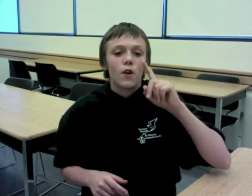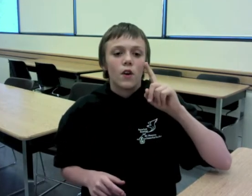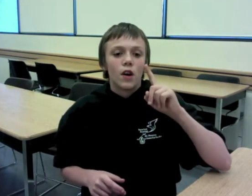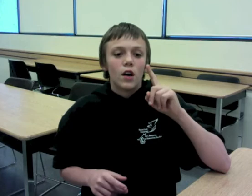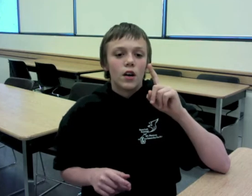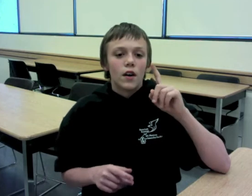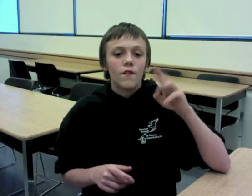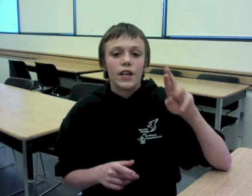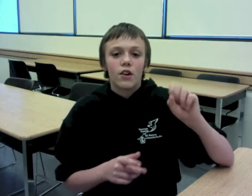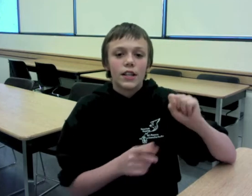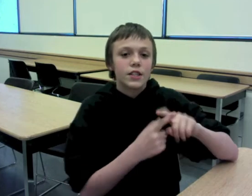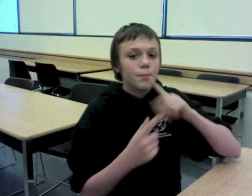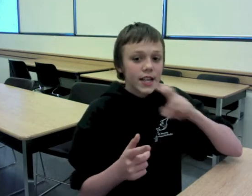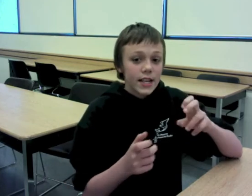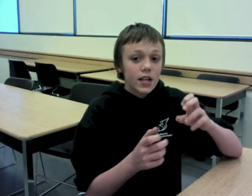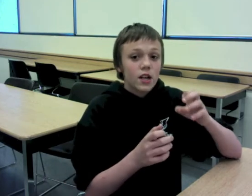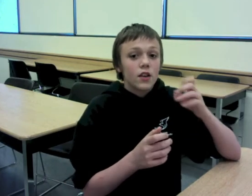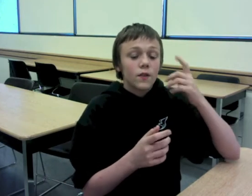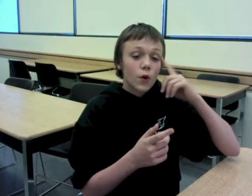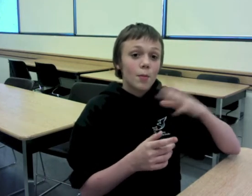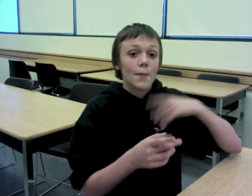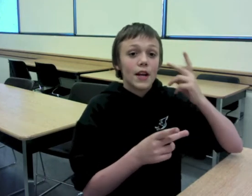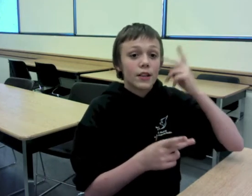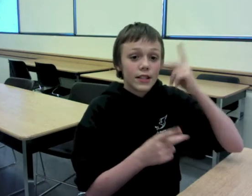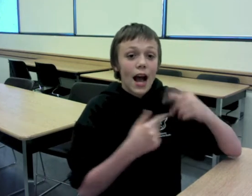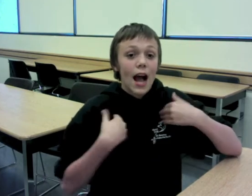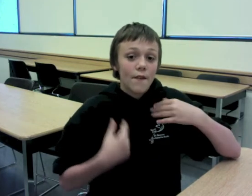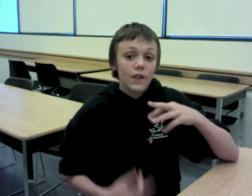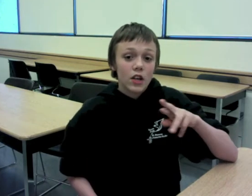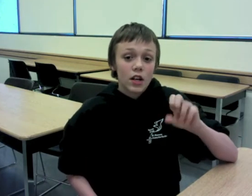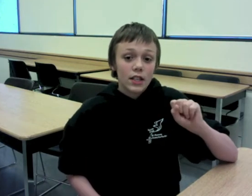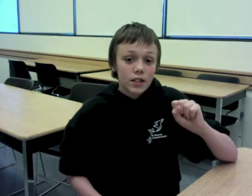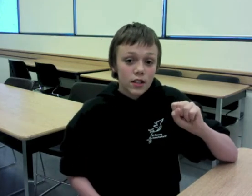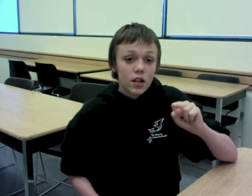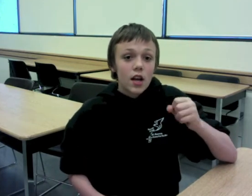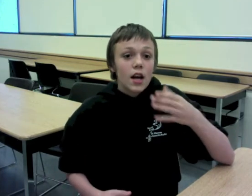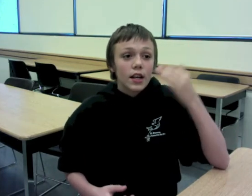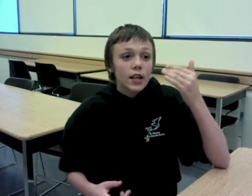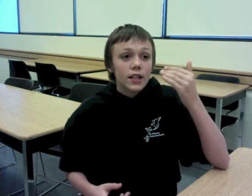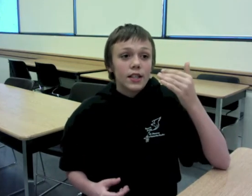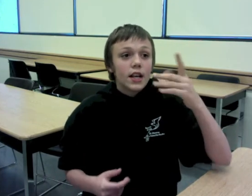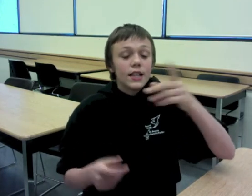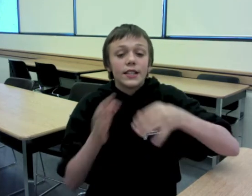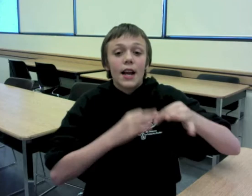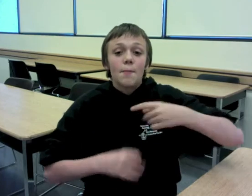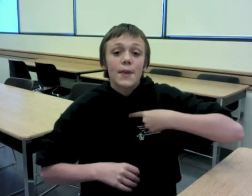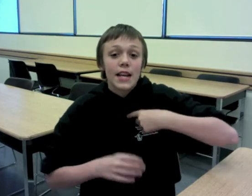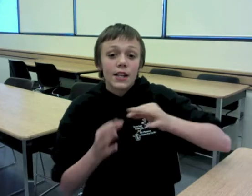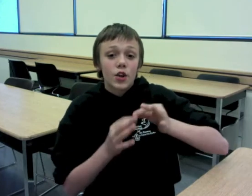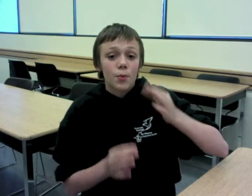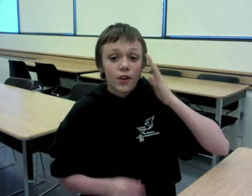for VRS to be, for my parents to have VRS, because instead of me interpreting for